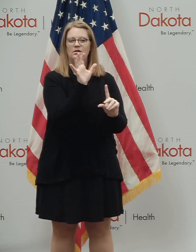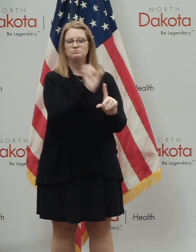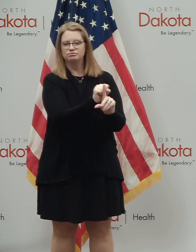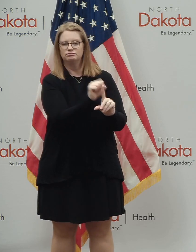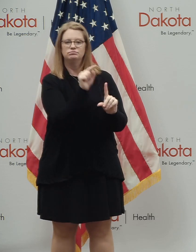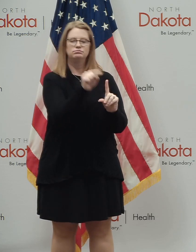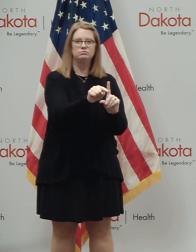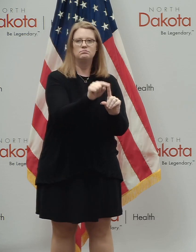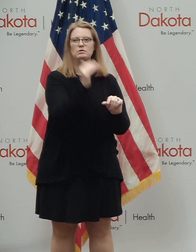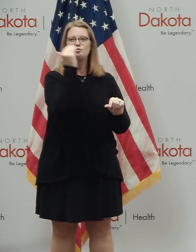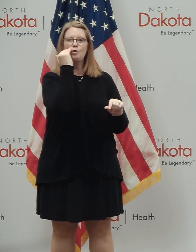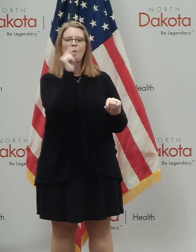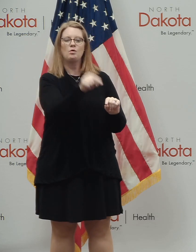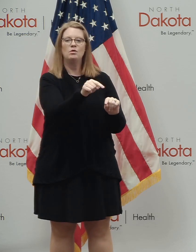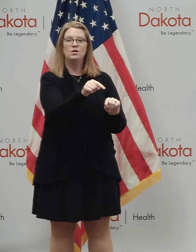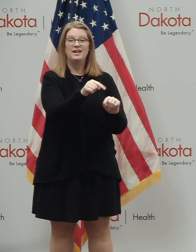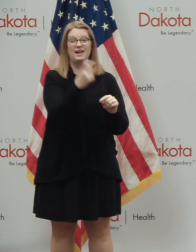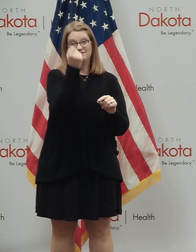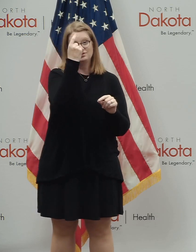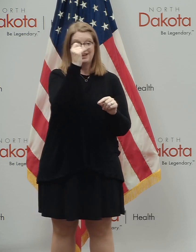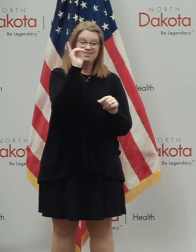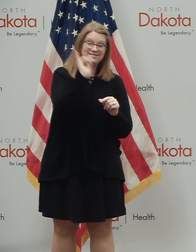our cases per capita.